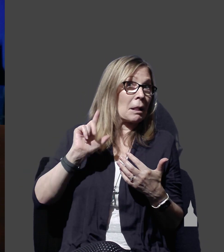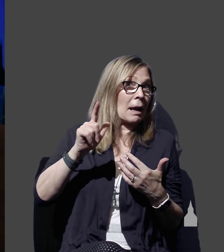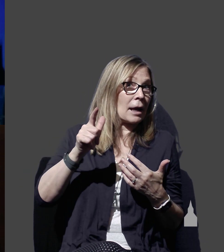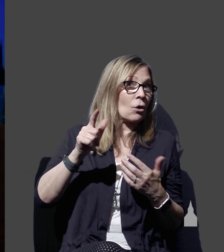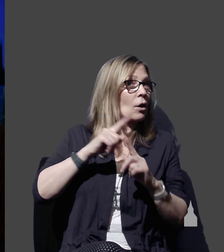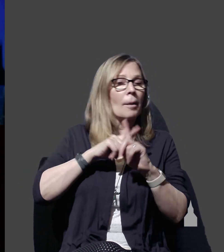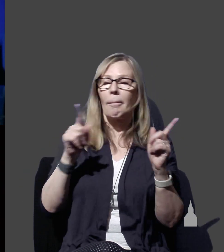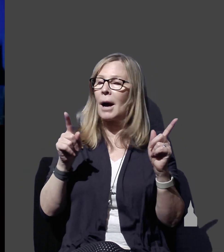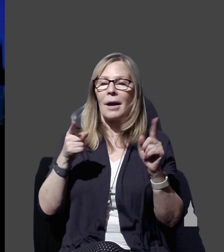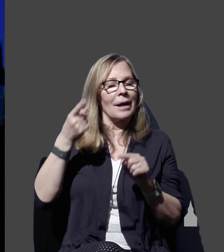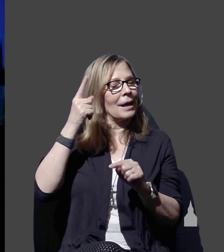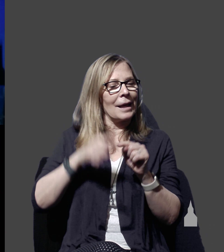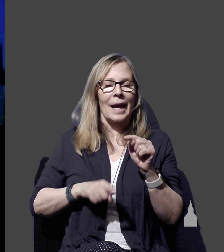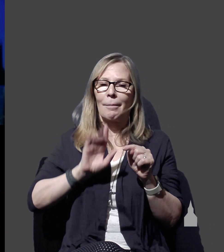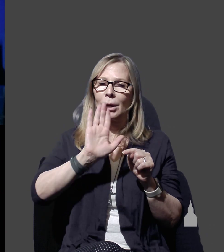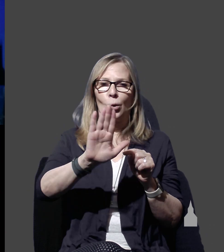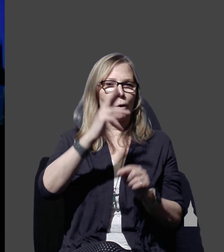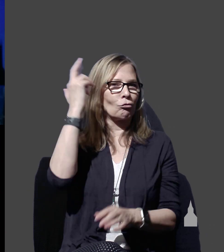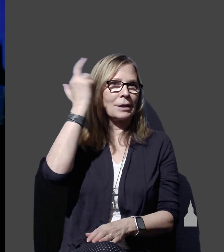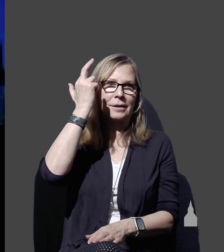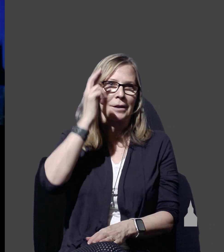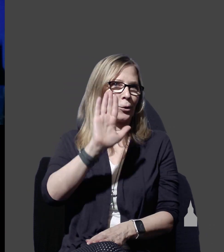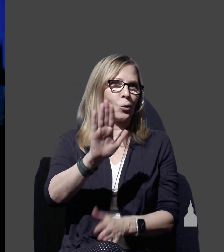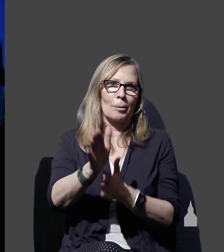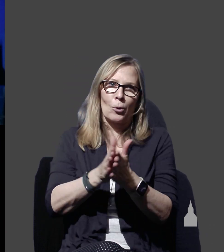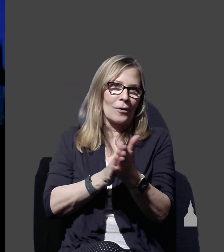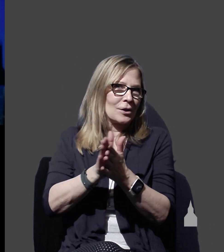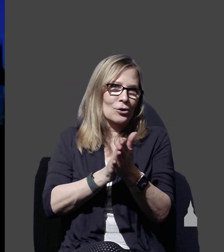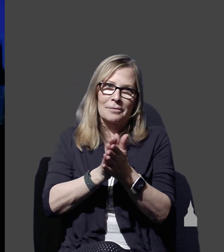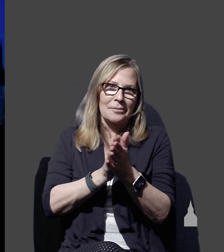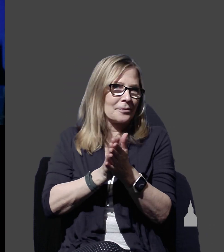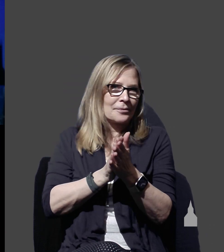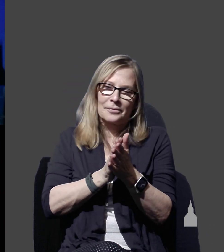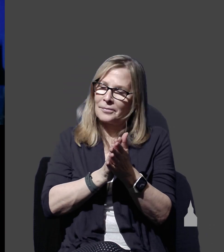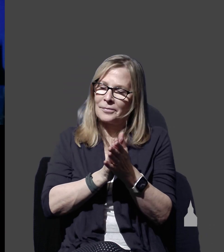but that can't be your sole motivation.